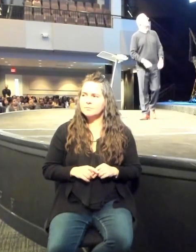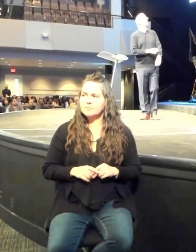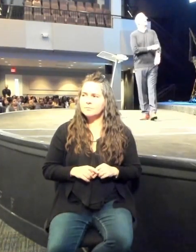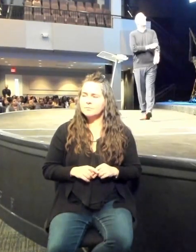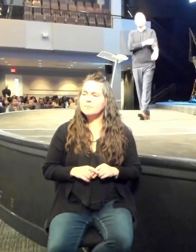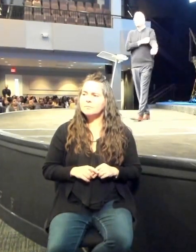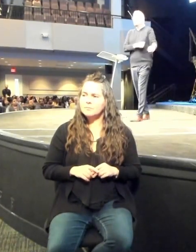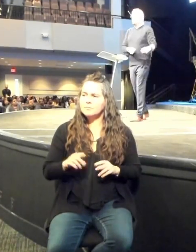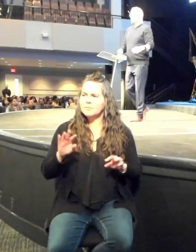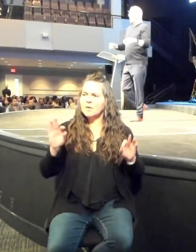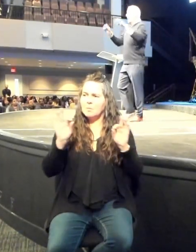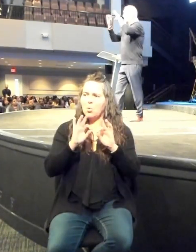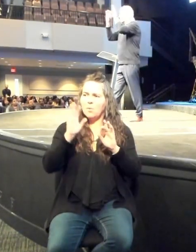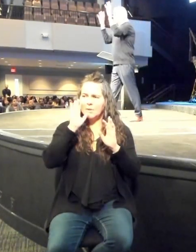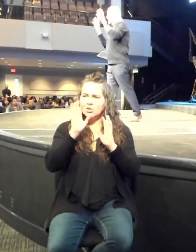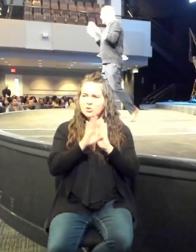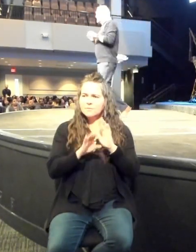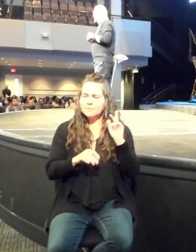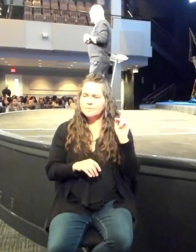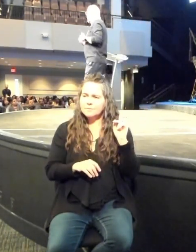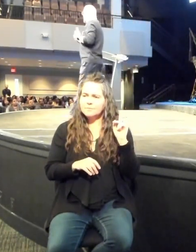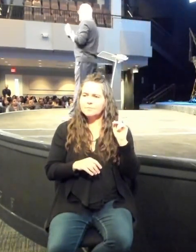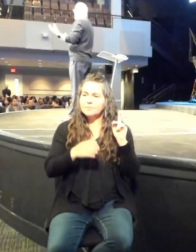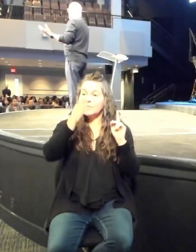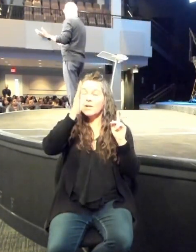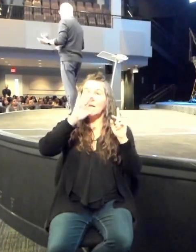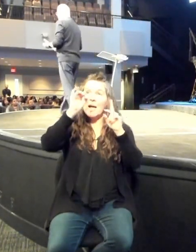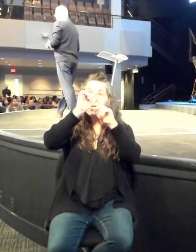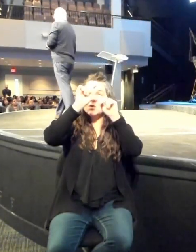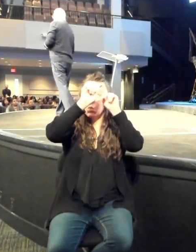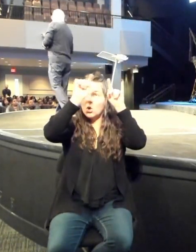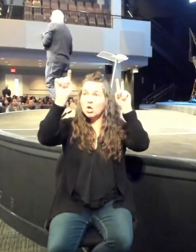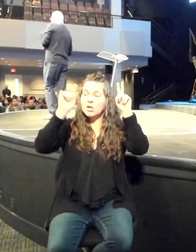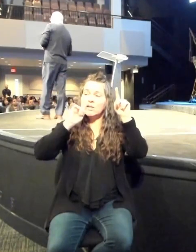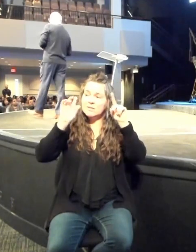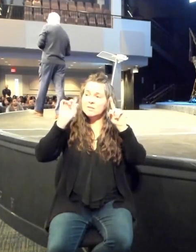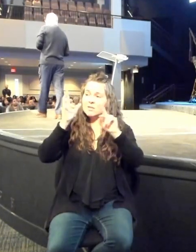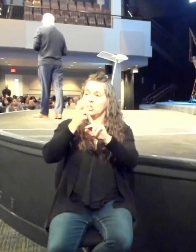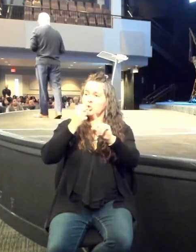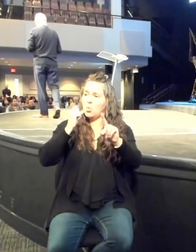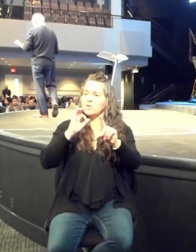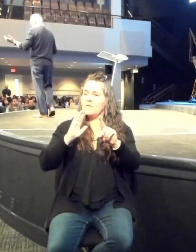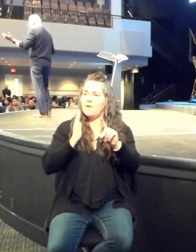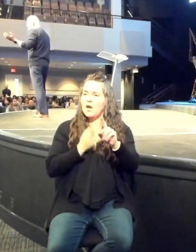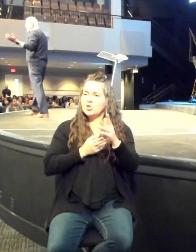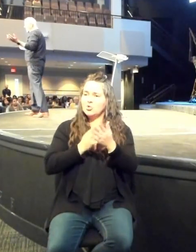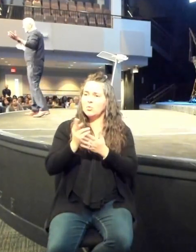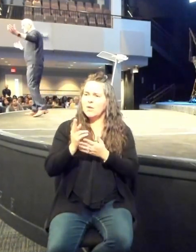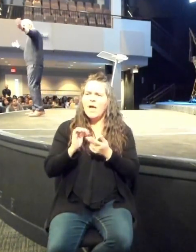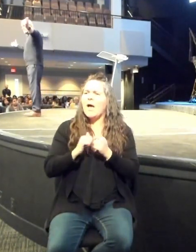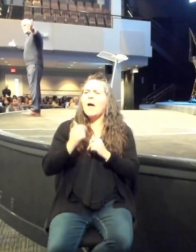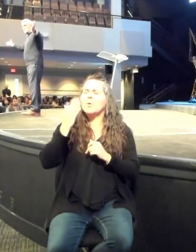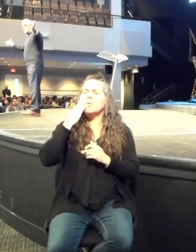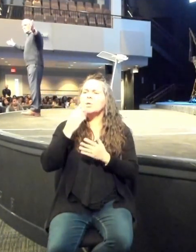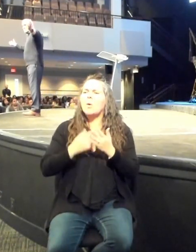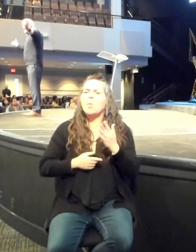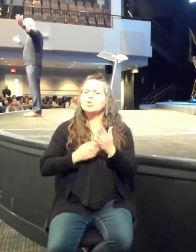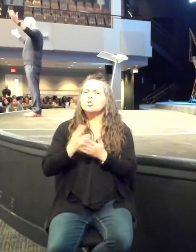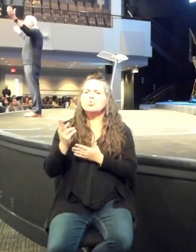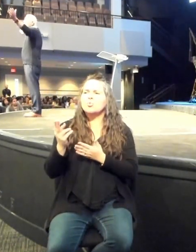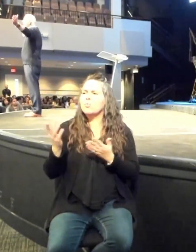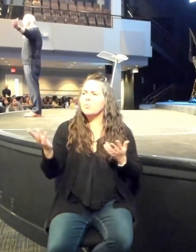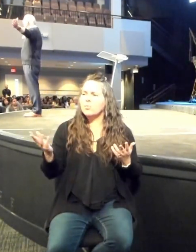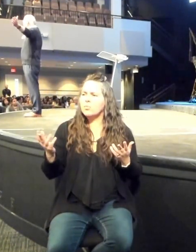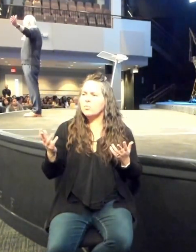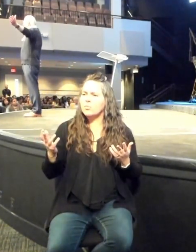graphic. God's Word and God's Spirit is the source of our truth, right? How do we know what's true? How do we